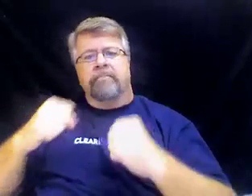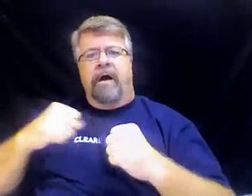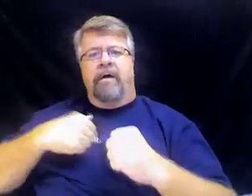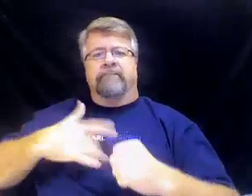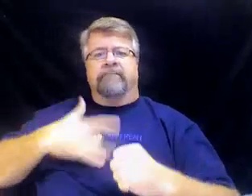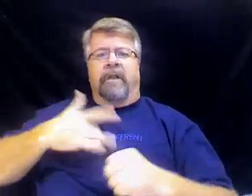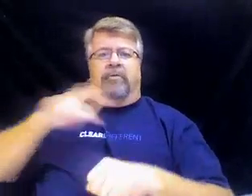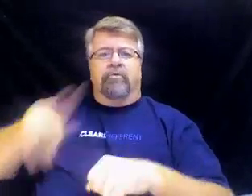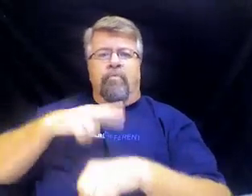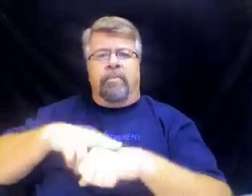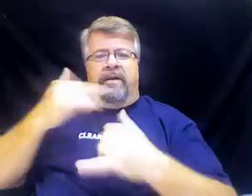I don't